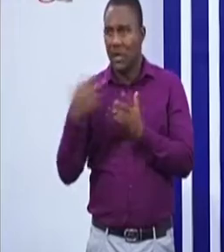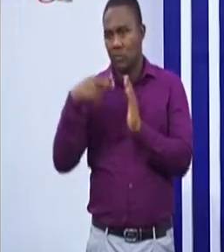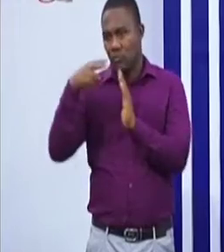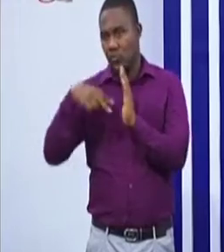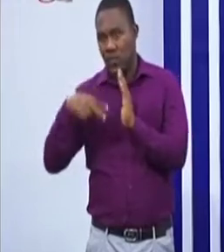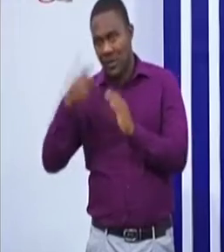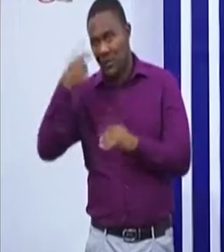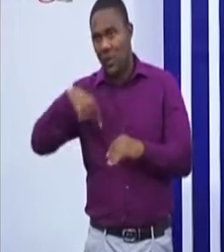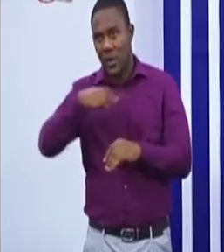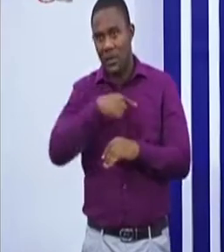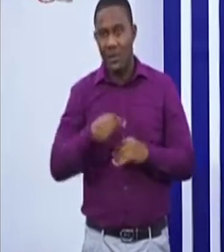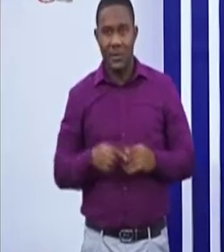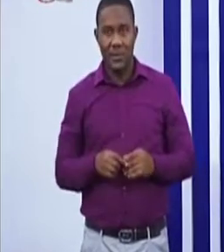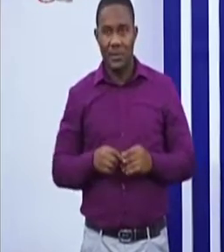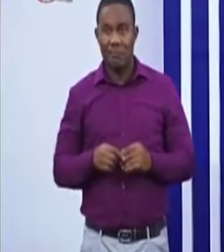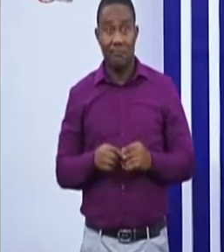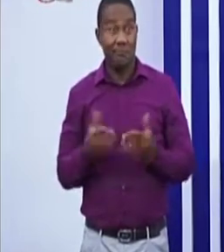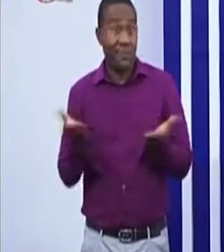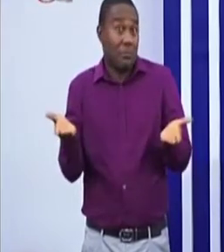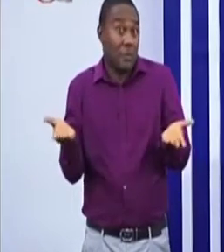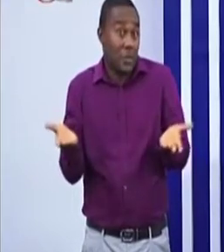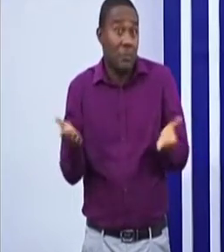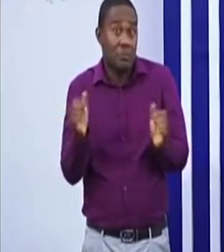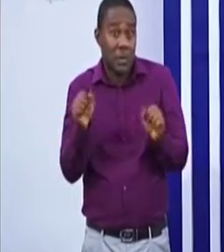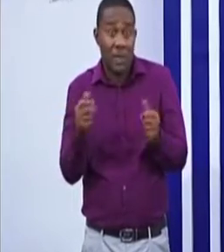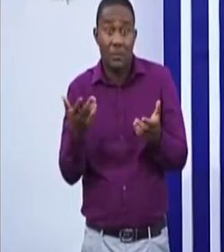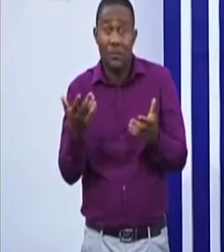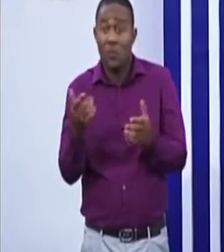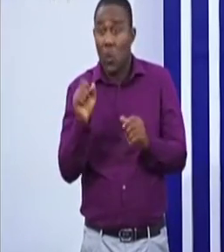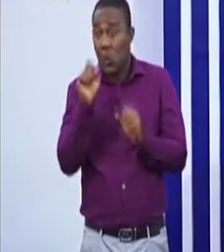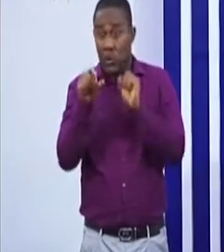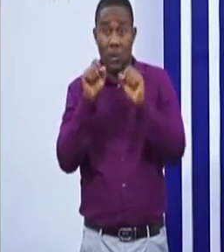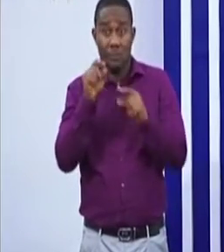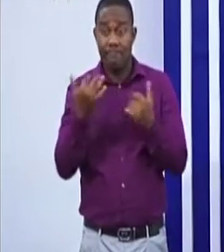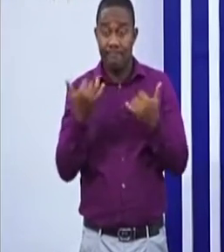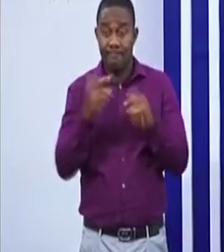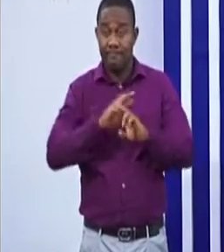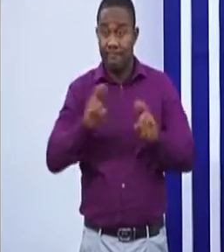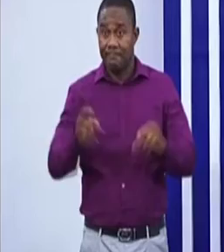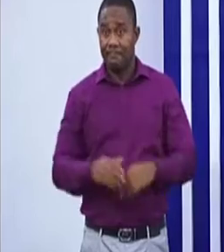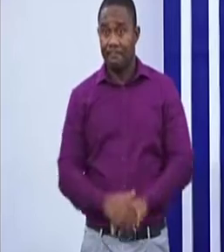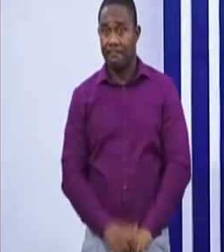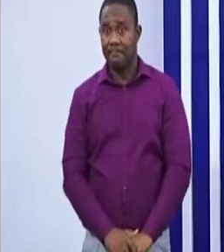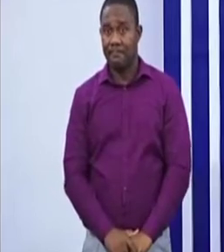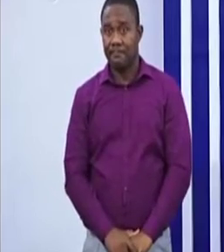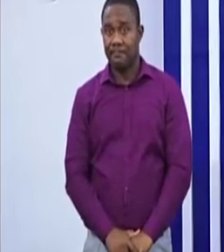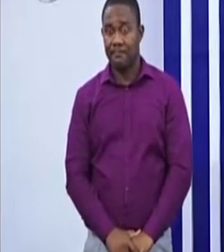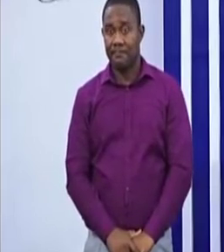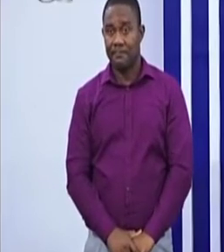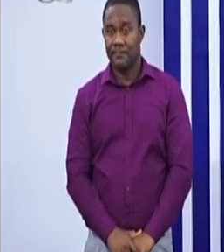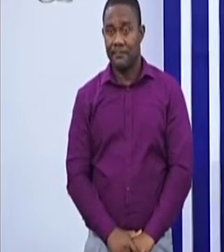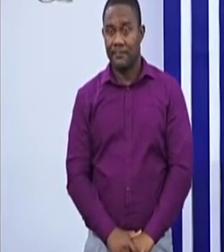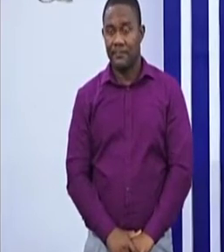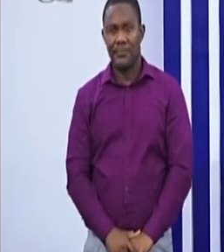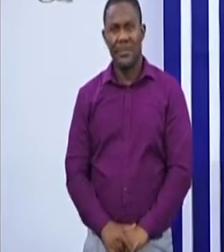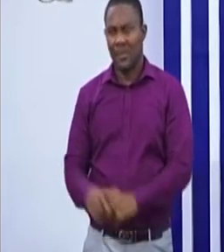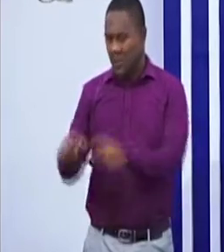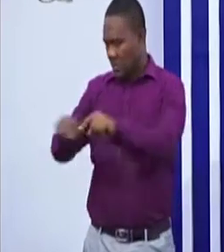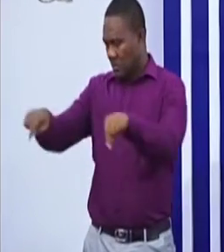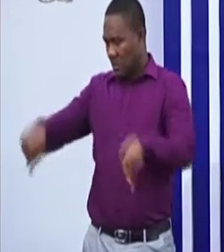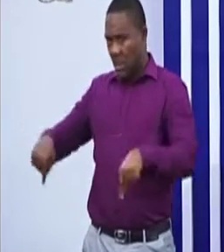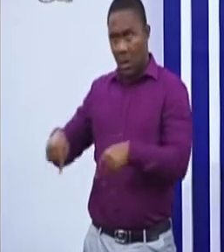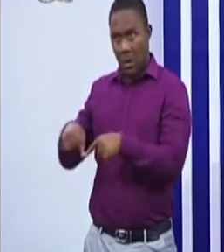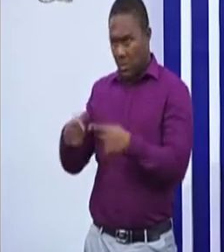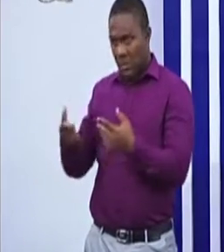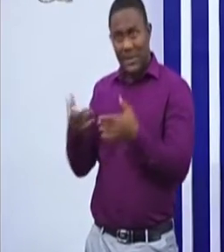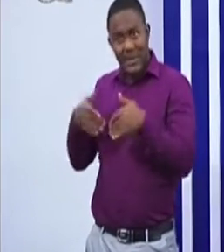questions. For those who are here, we'll take your questions. Just before I do that, is our quarantine facility still open? Is the mandatory quarantine